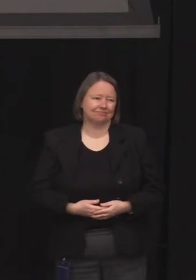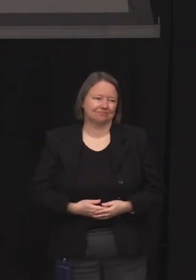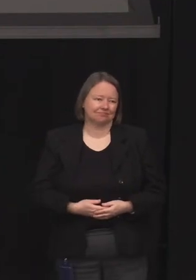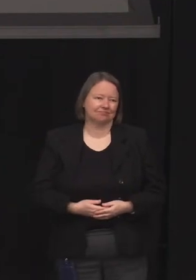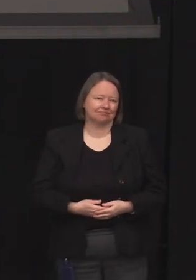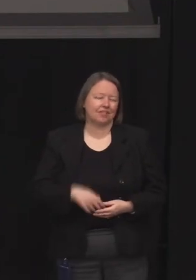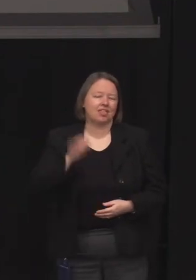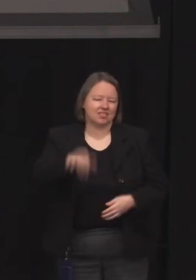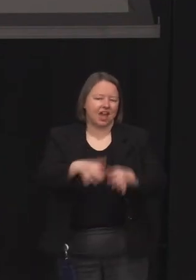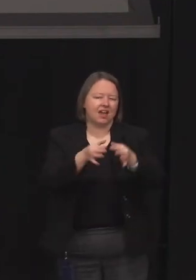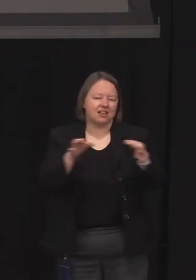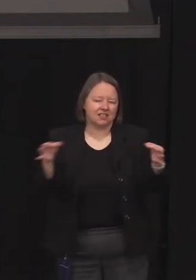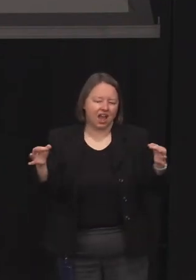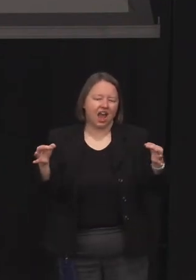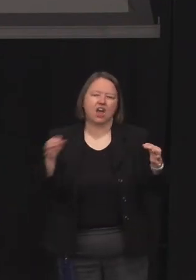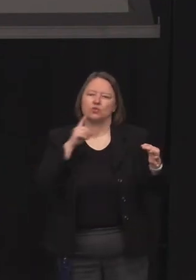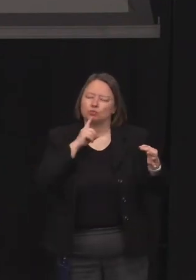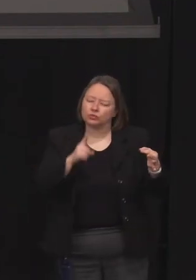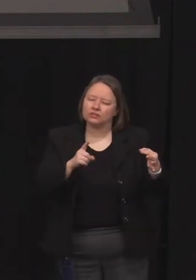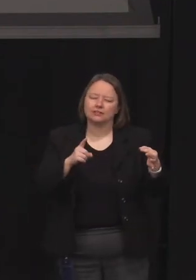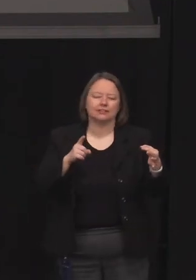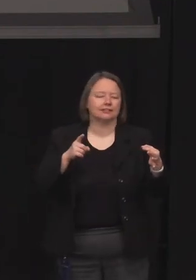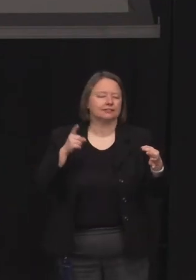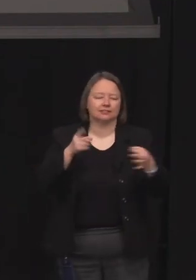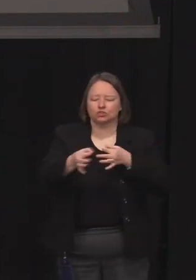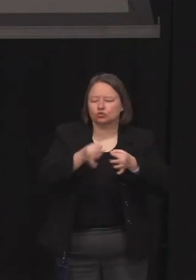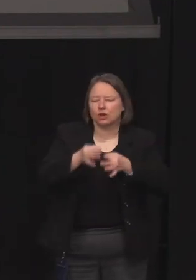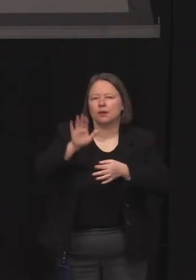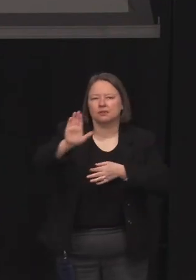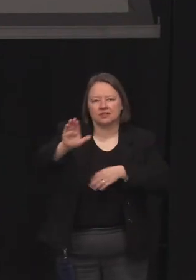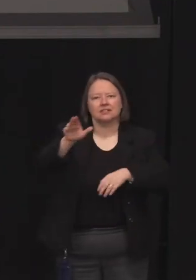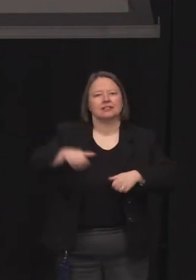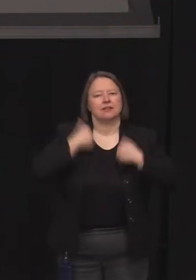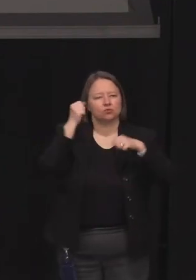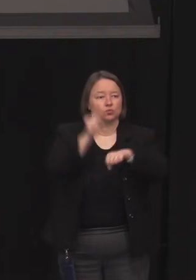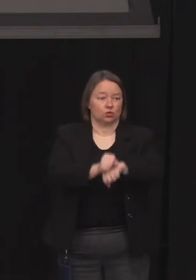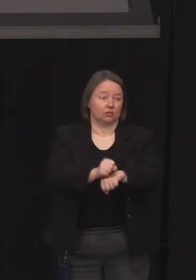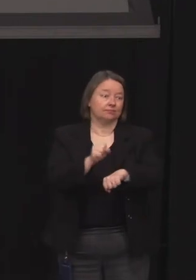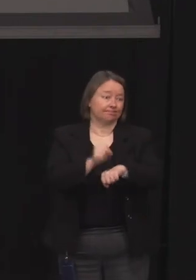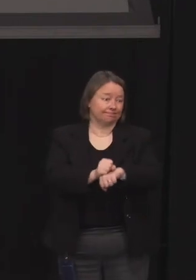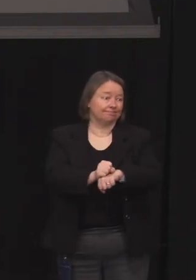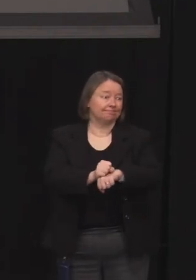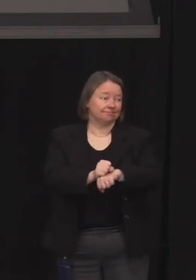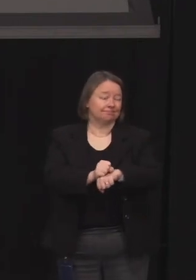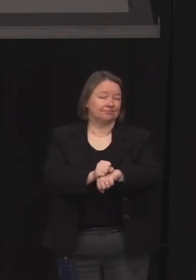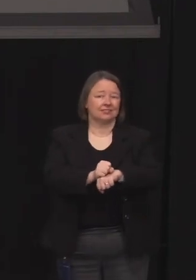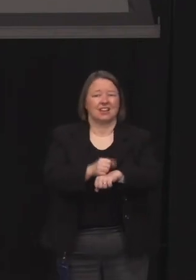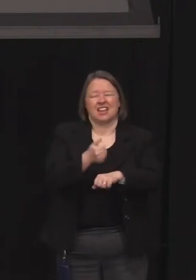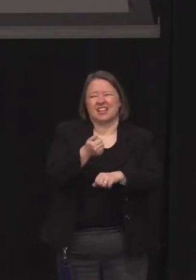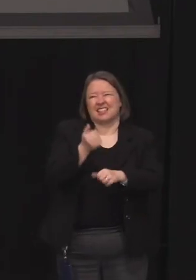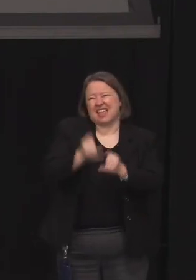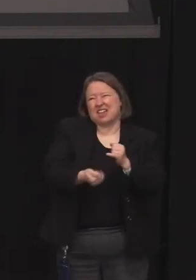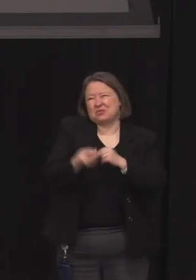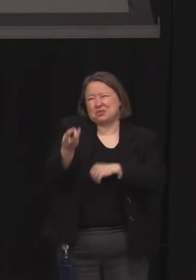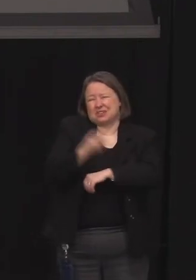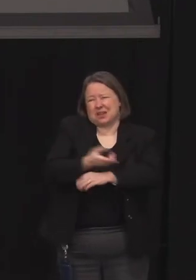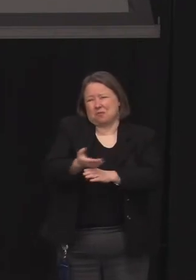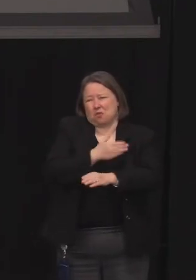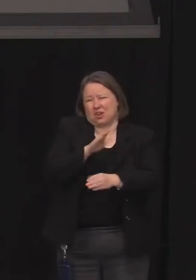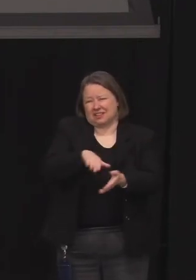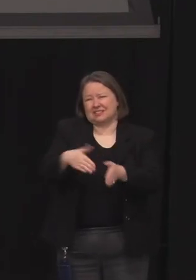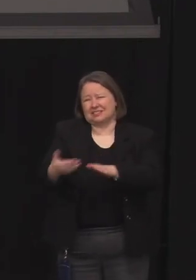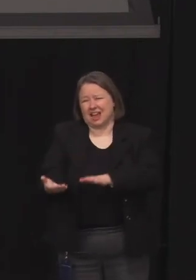That line encapsulates him and his life's work. In the last days before he died, he told me a